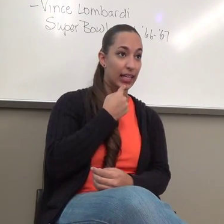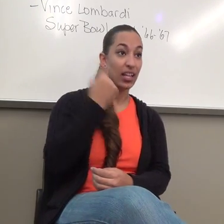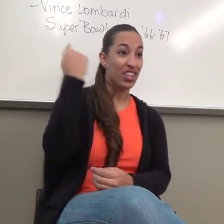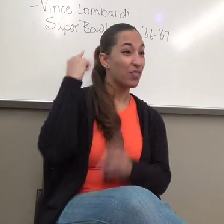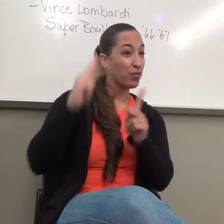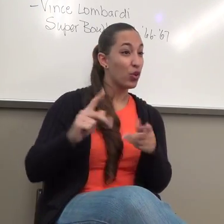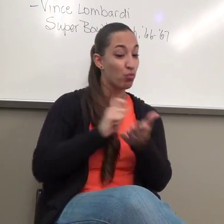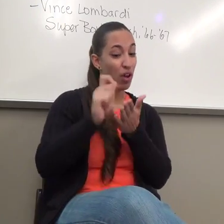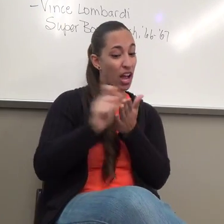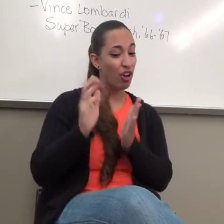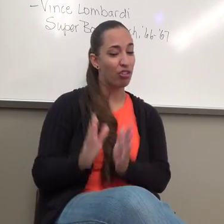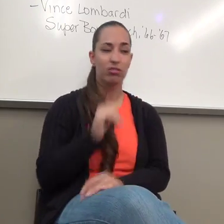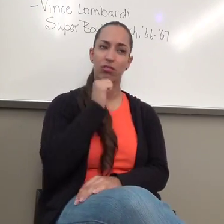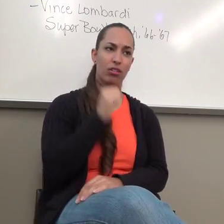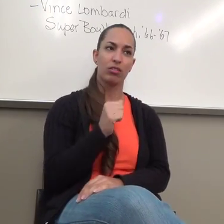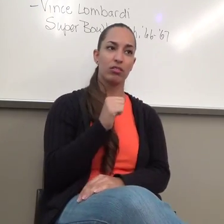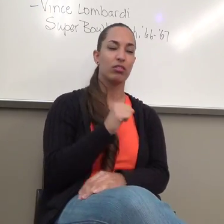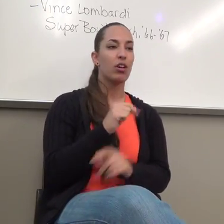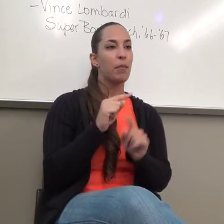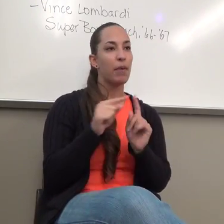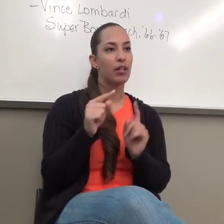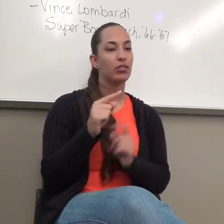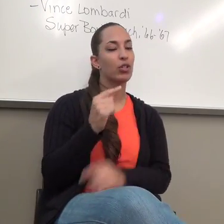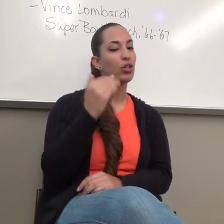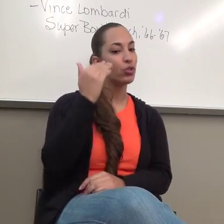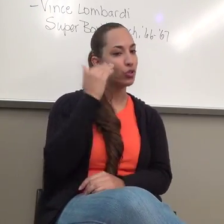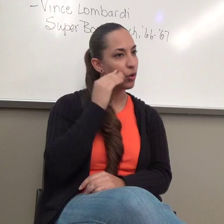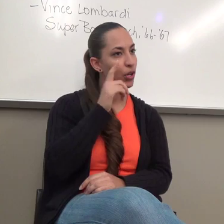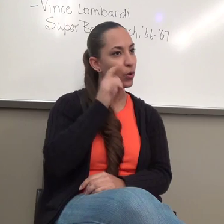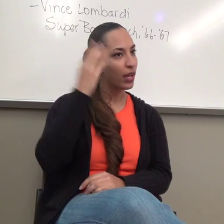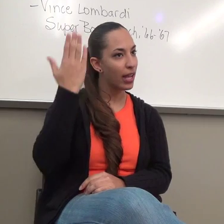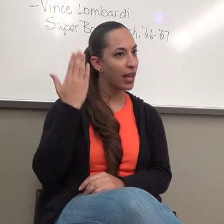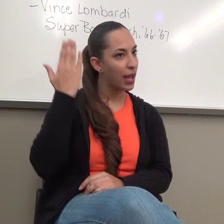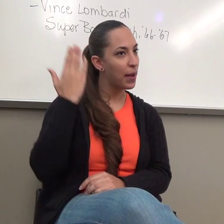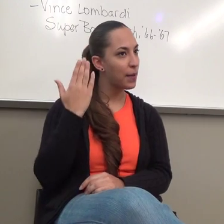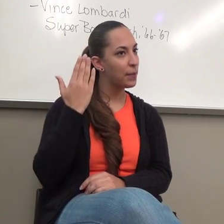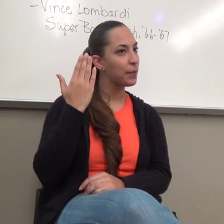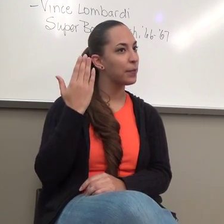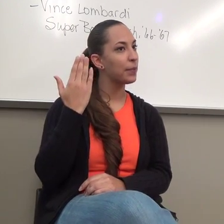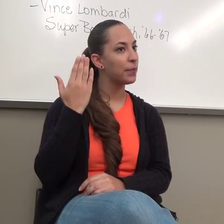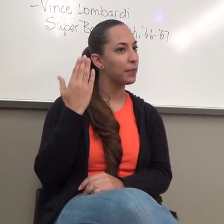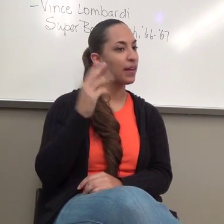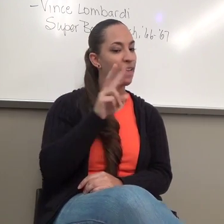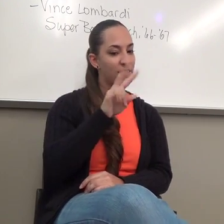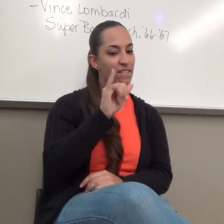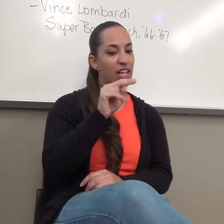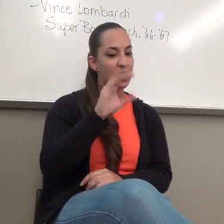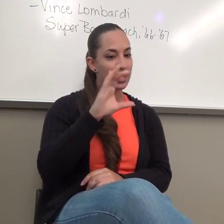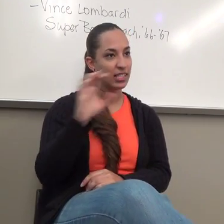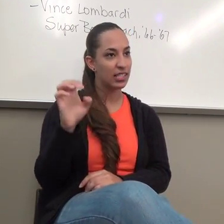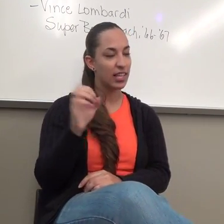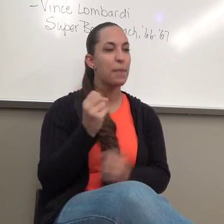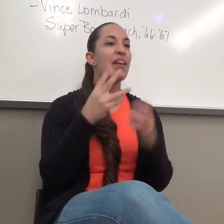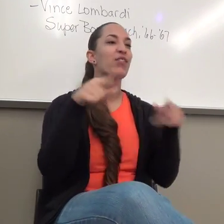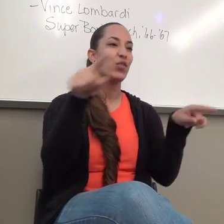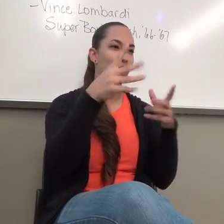writer, but by just knowing who he is, Vince Lombardi, who many of you know because the Super Bowl trophy